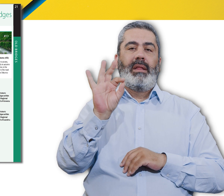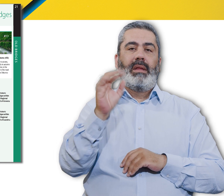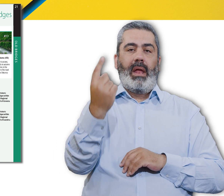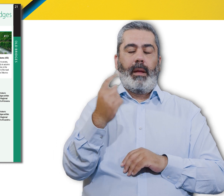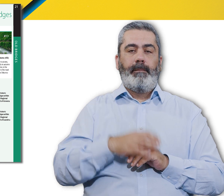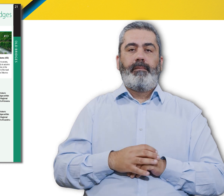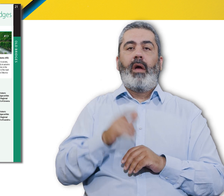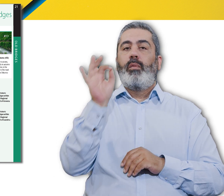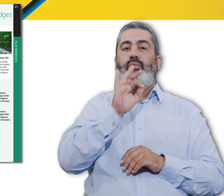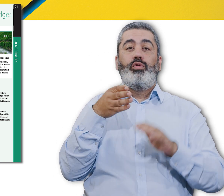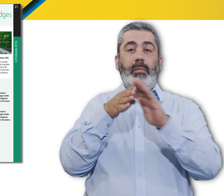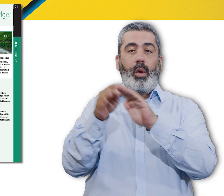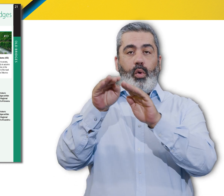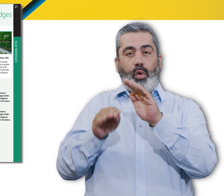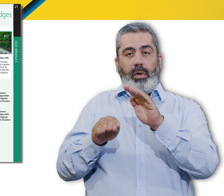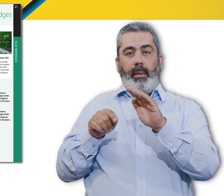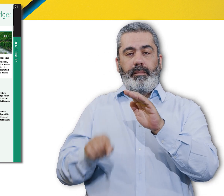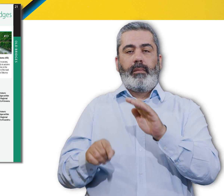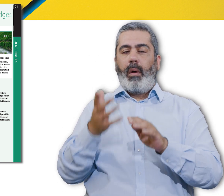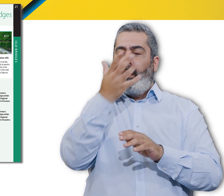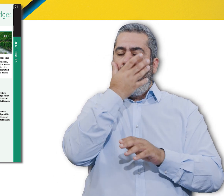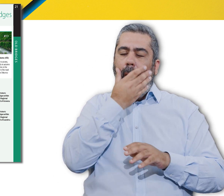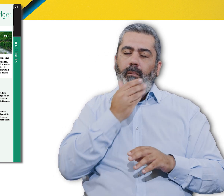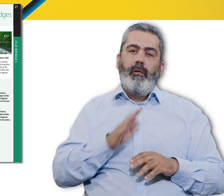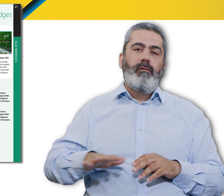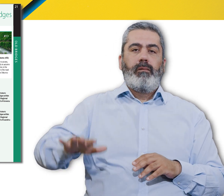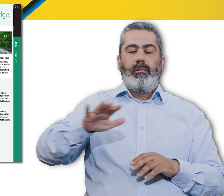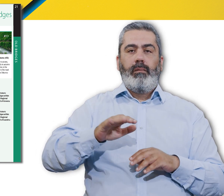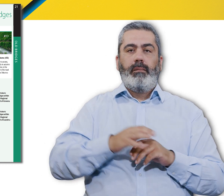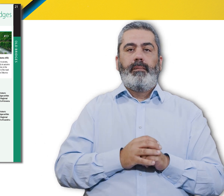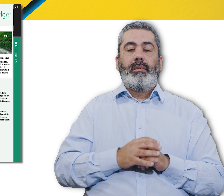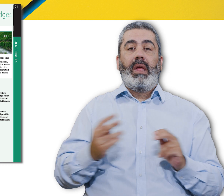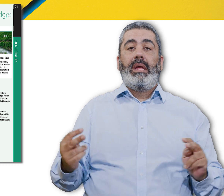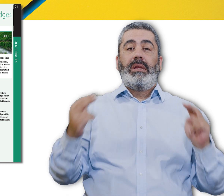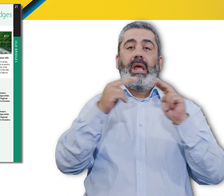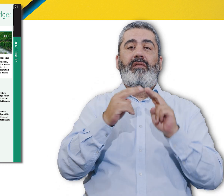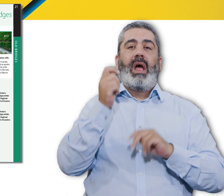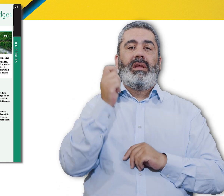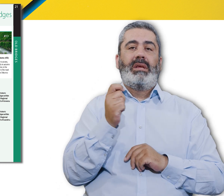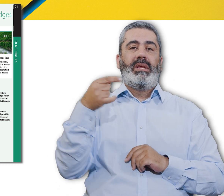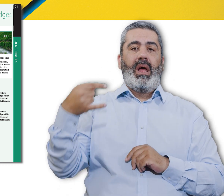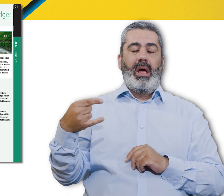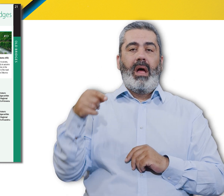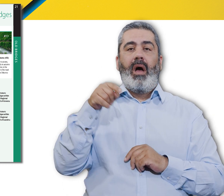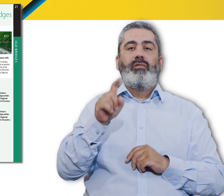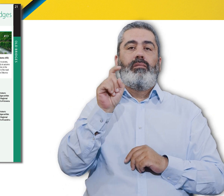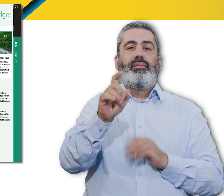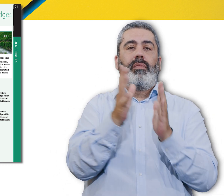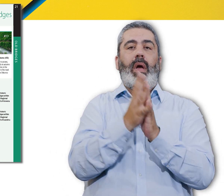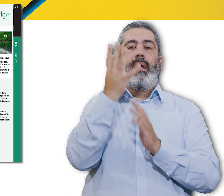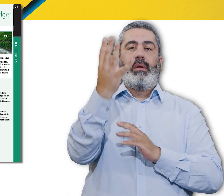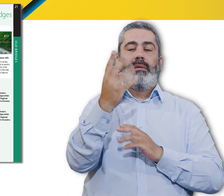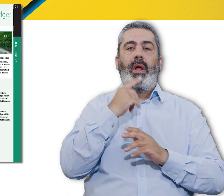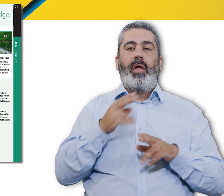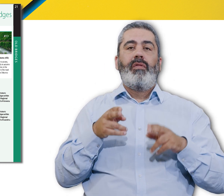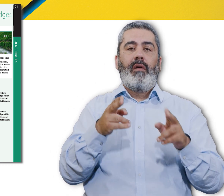number 15, location. Spilea, number 51. It is located south of the village of Spilea, in a landscape of amazing